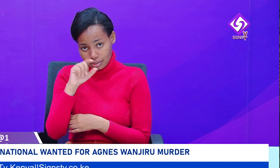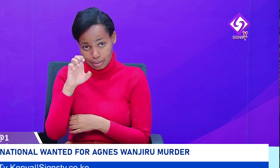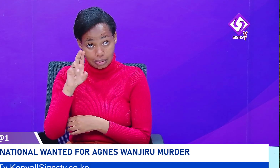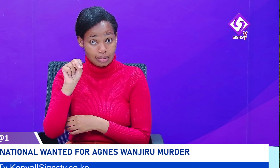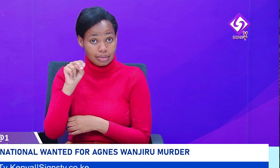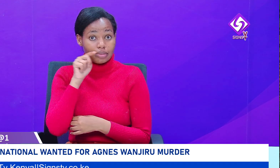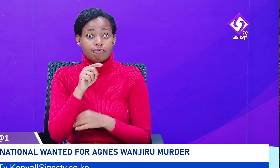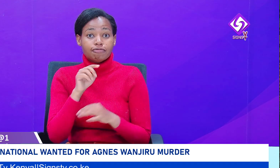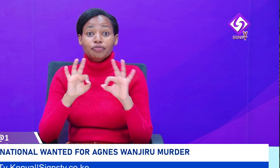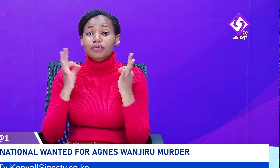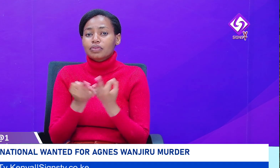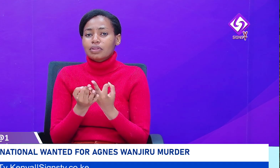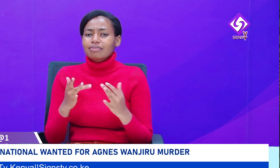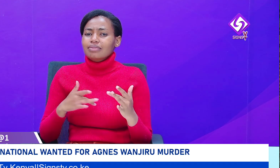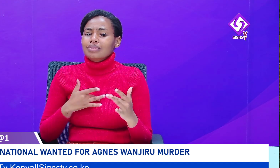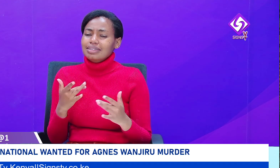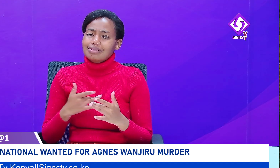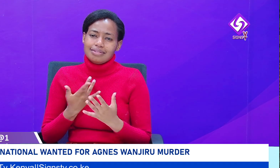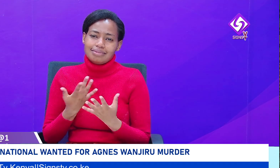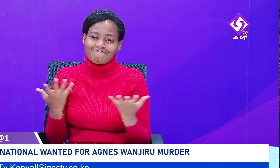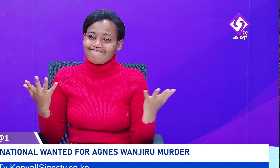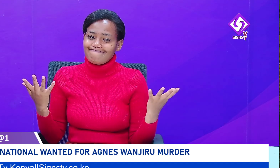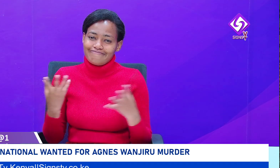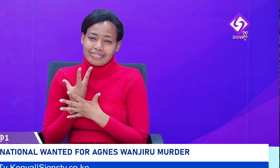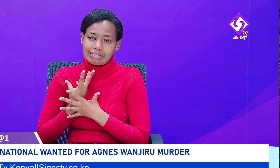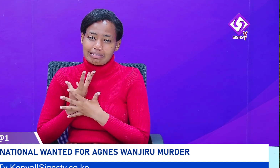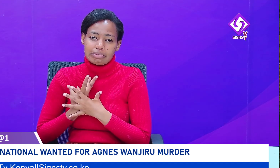Wanjiru's family expressed a mix of optimism